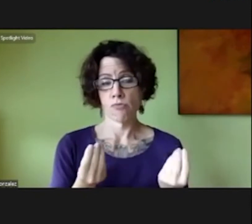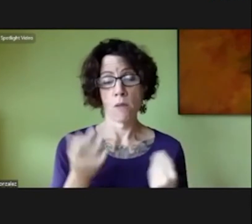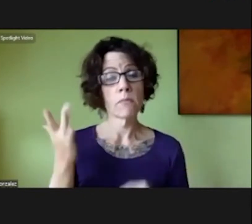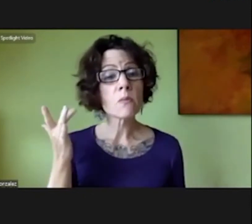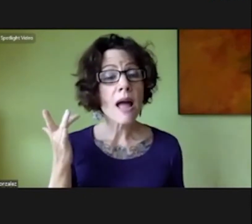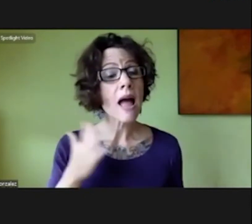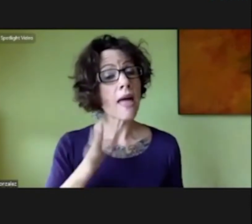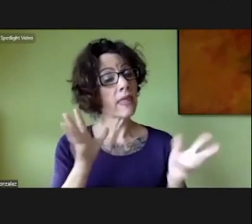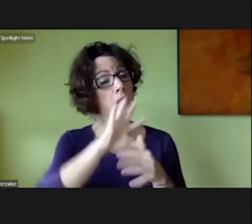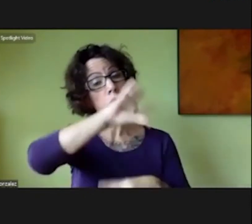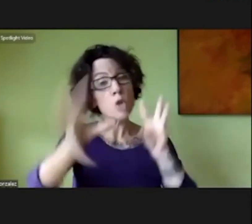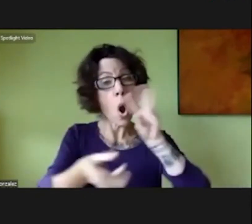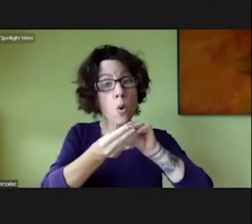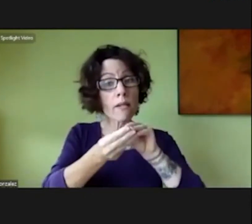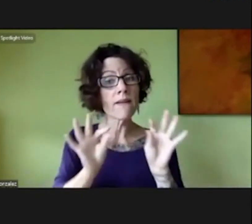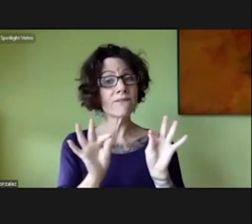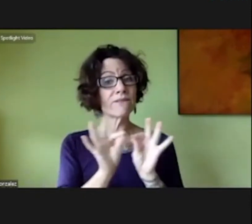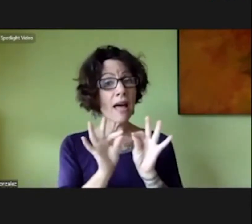It's not always necessary.